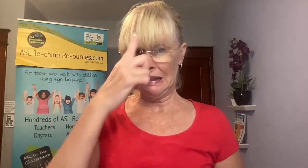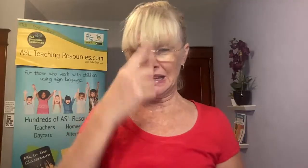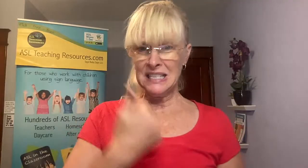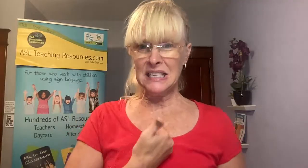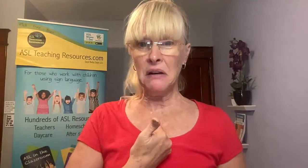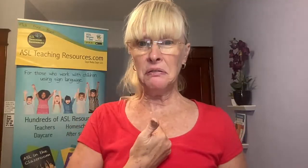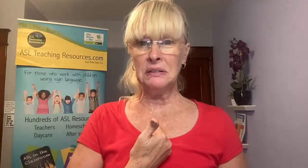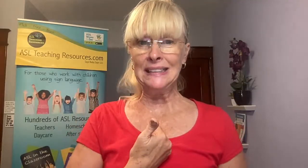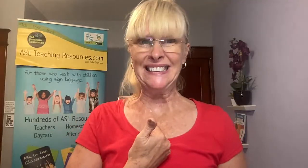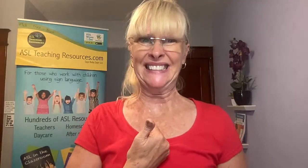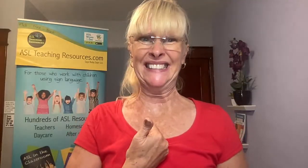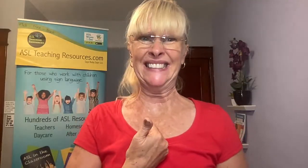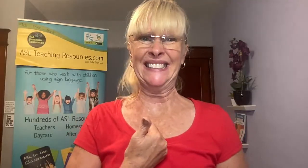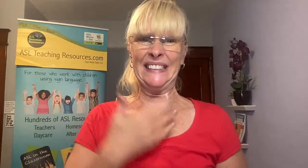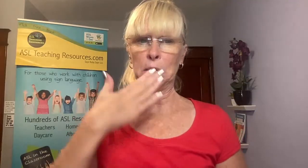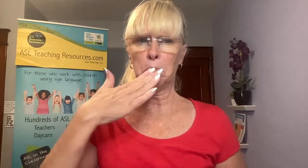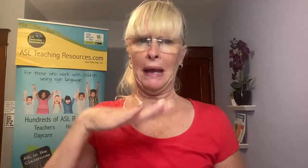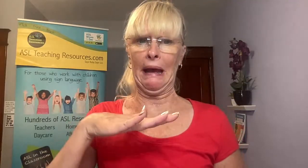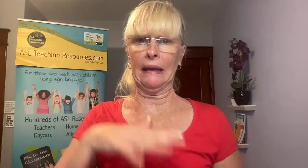Think self. Bad.